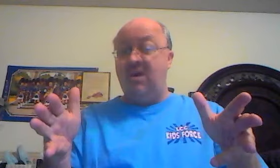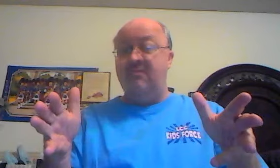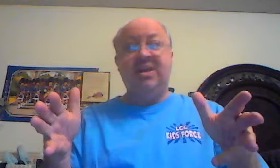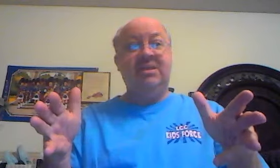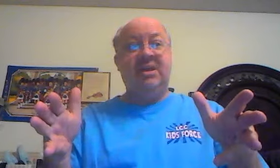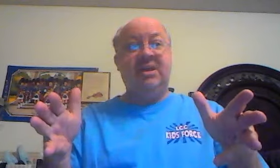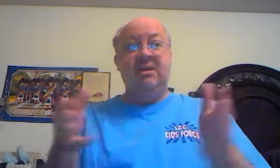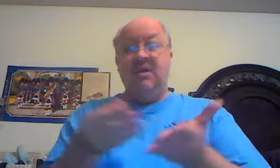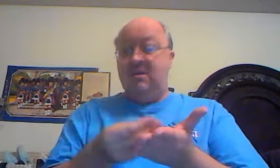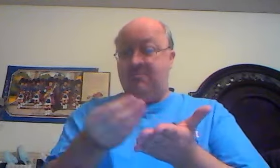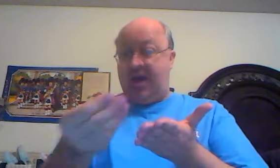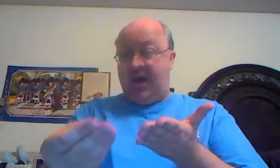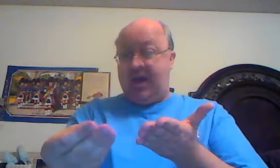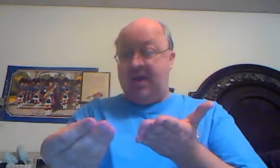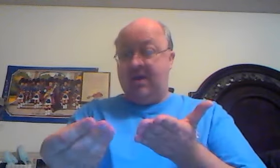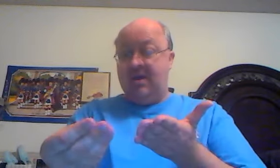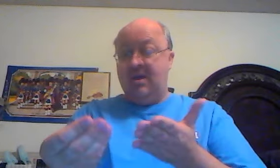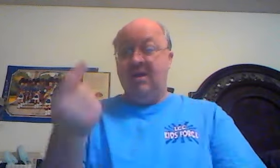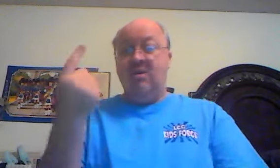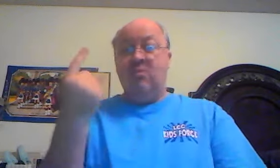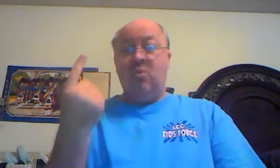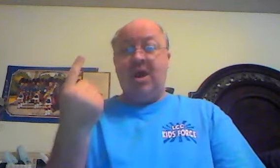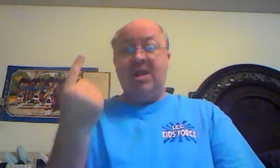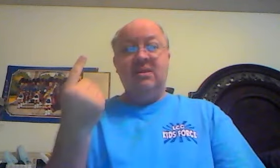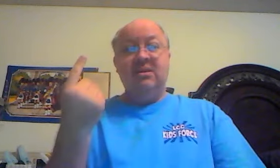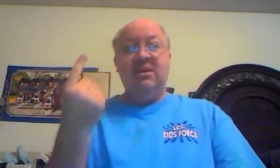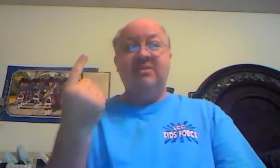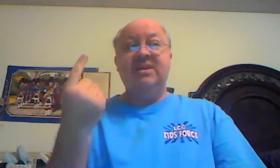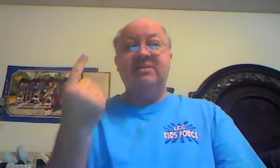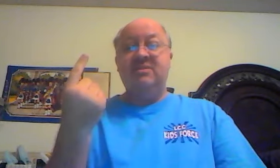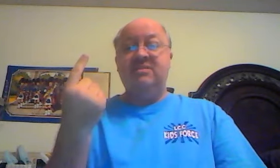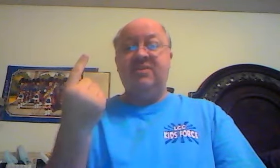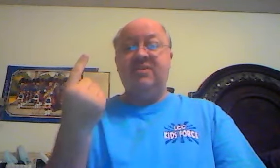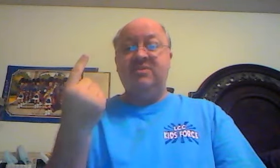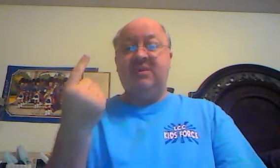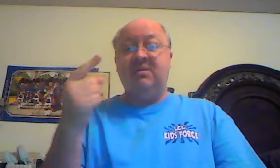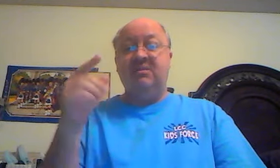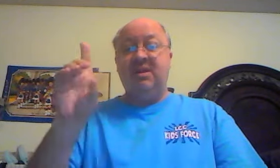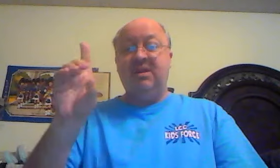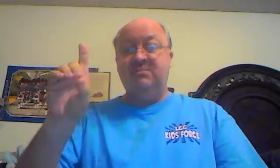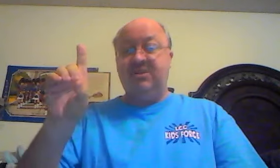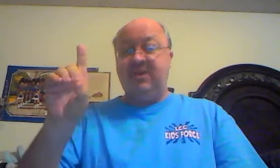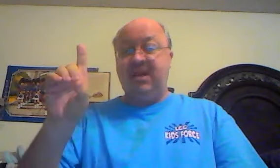already did it, by one, and then dozen is finger spelled as an abbreviation,